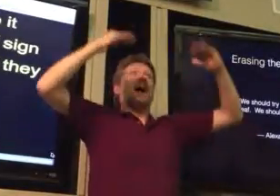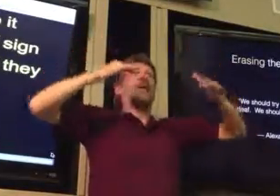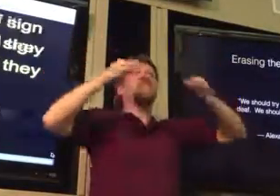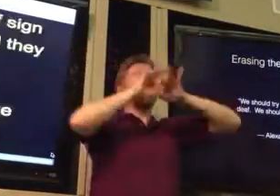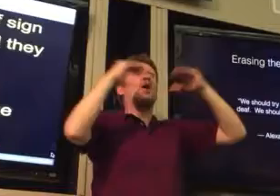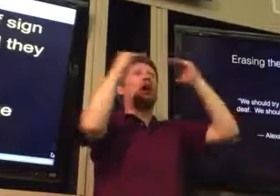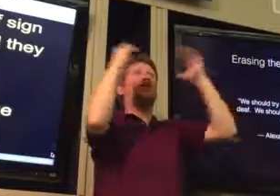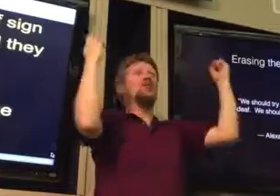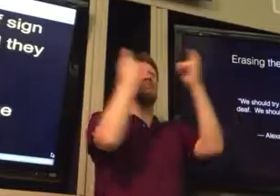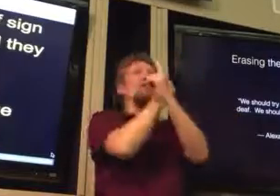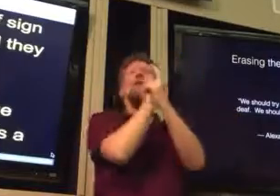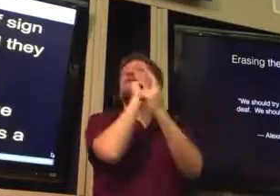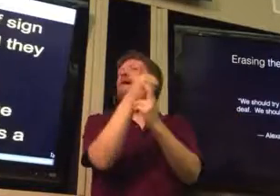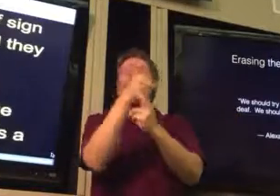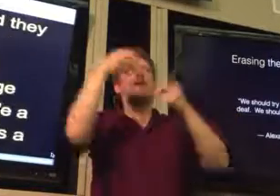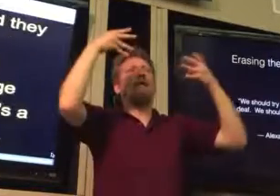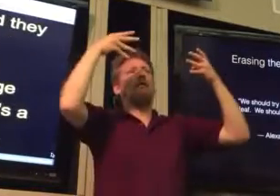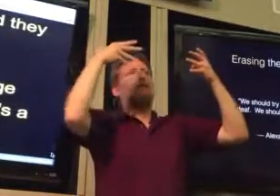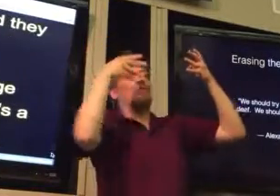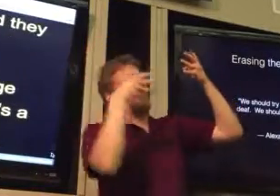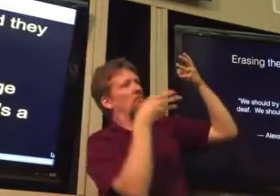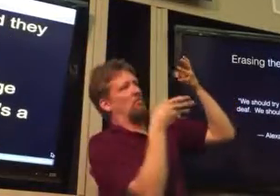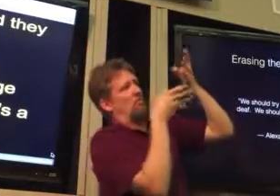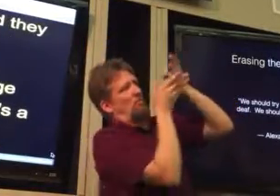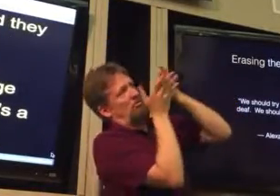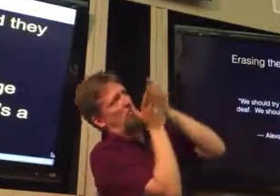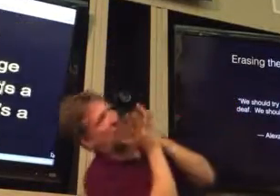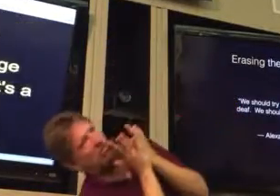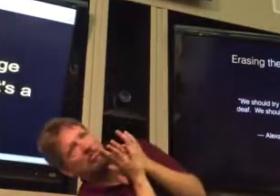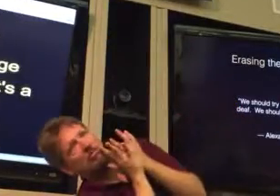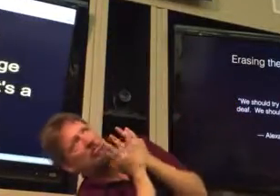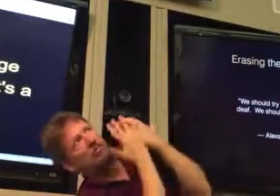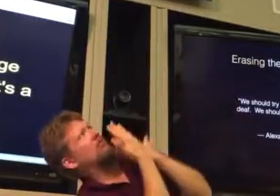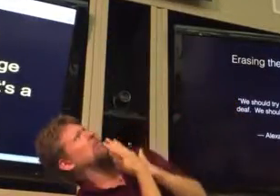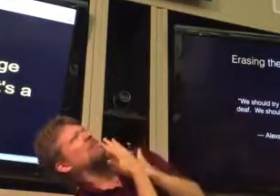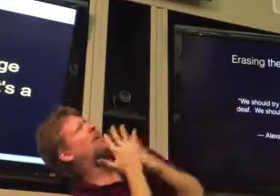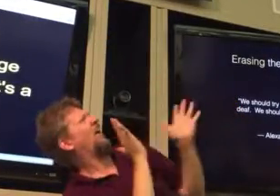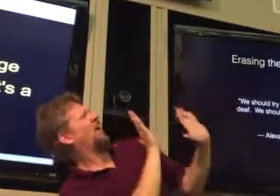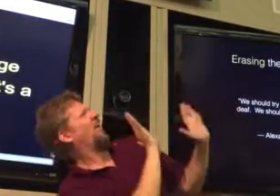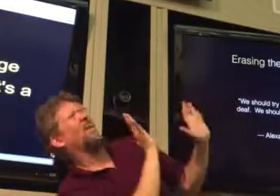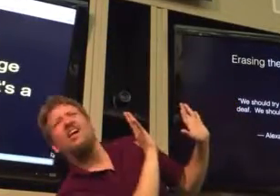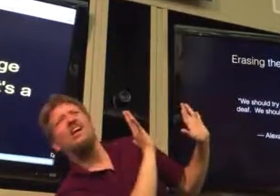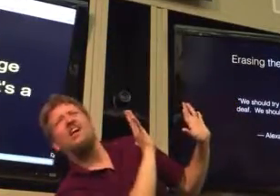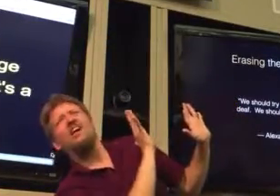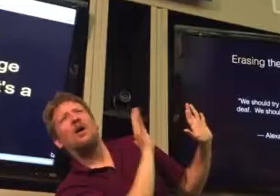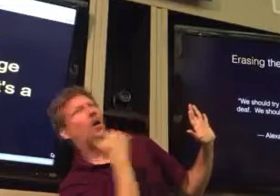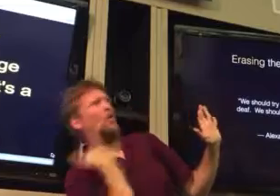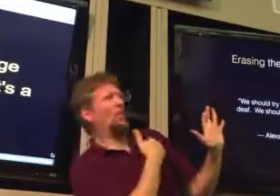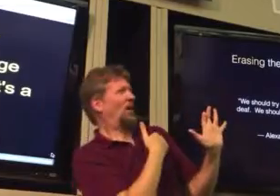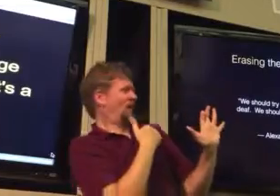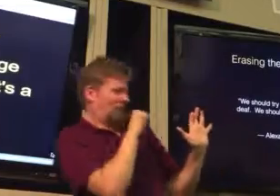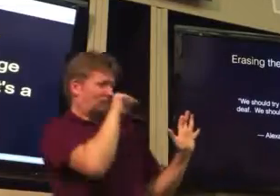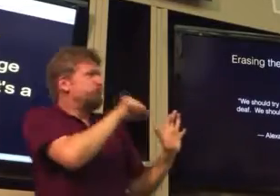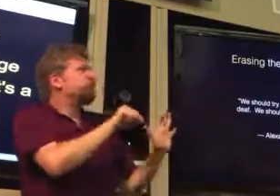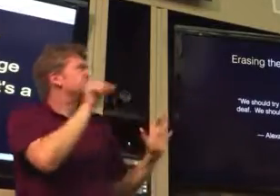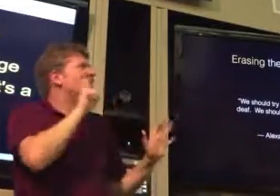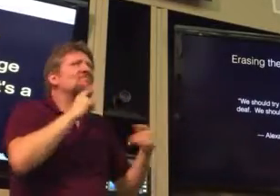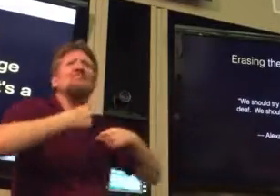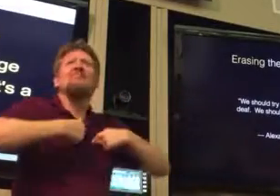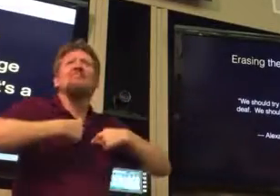back to the unequal respect of cultures and languages.